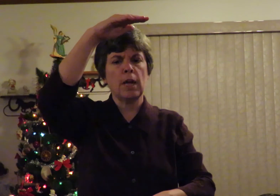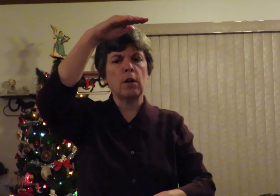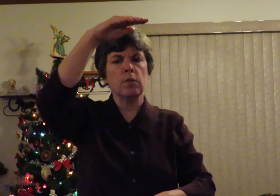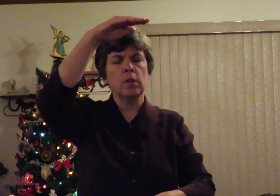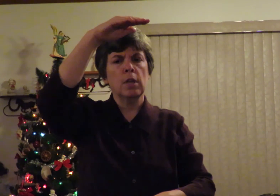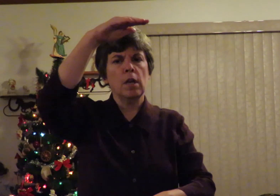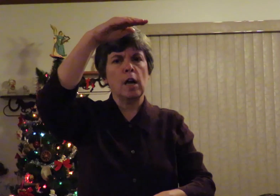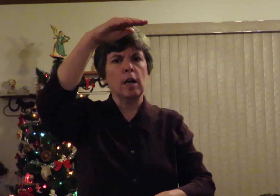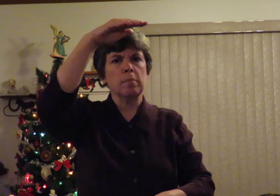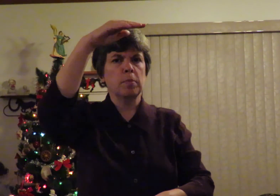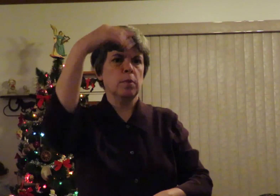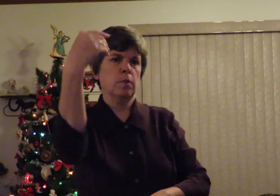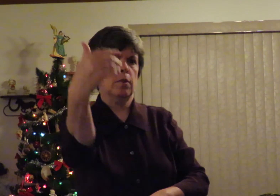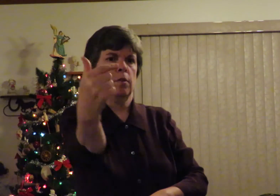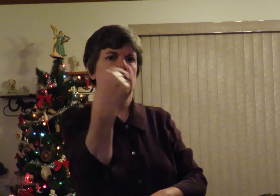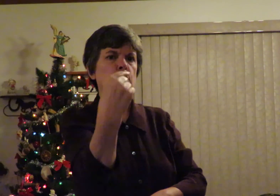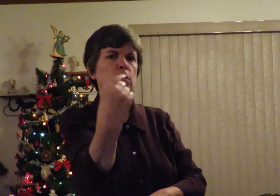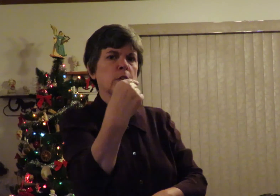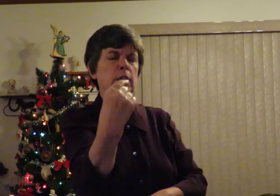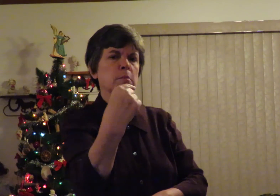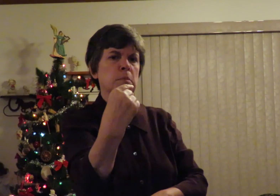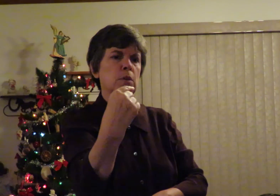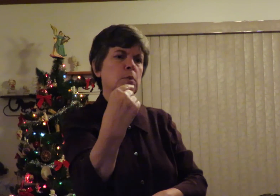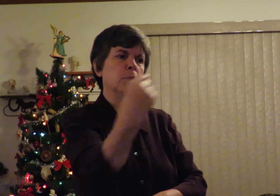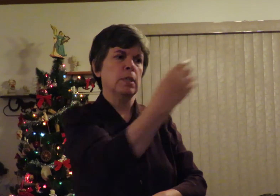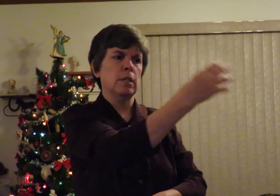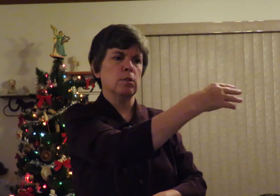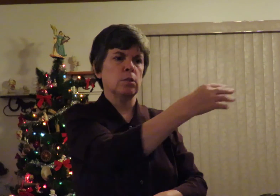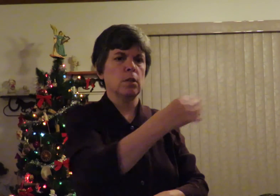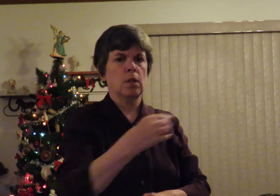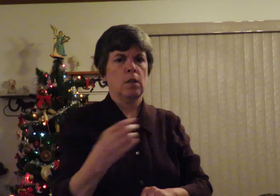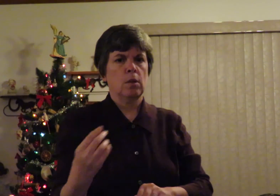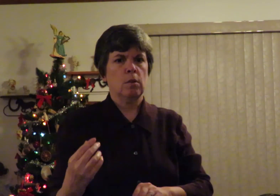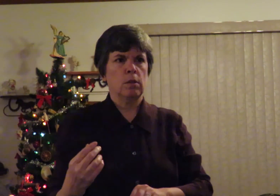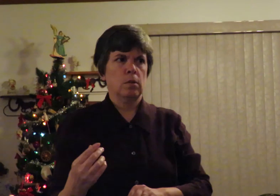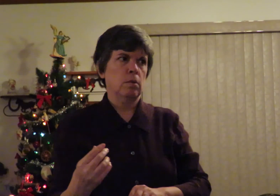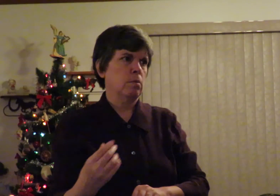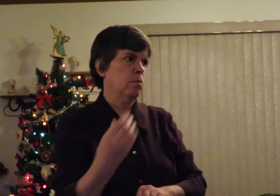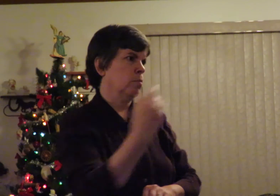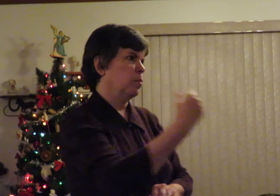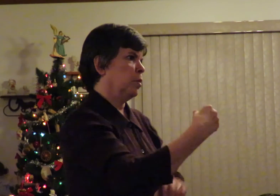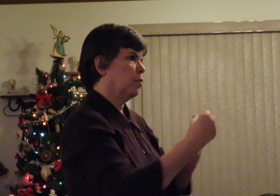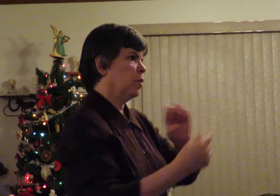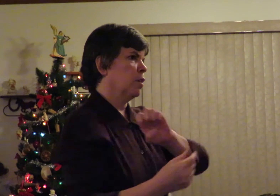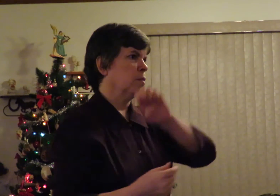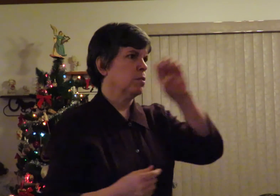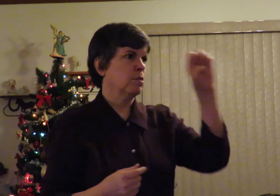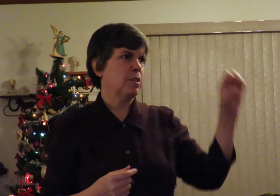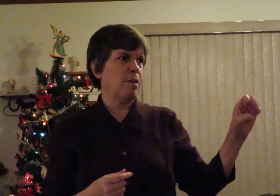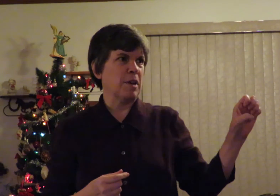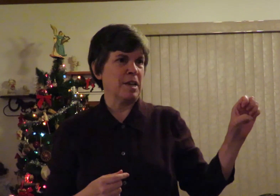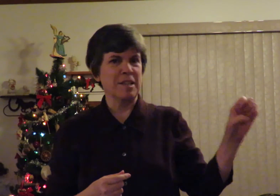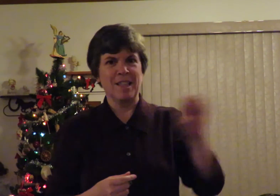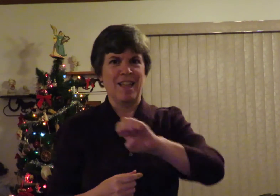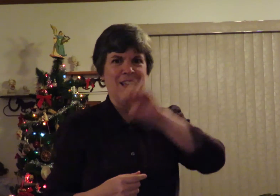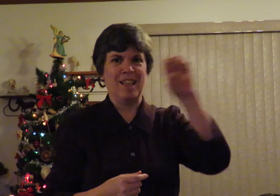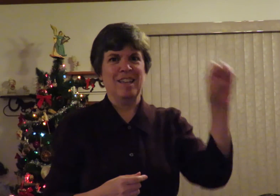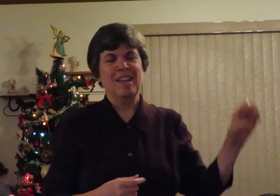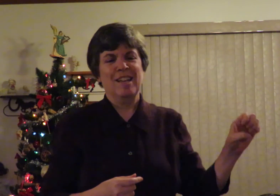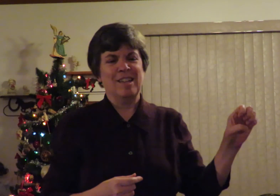south, the viewer looking at me would be east, would be over there, so it's that way.